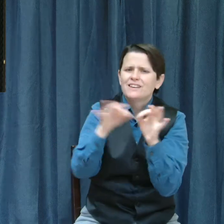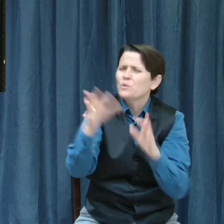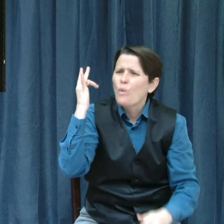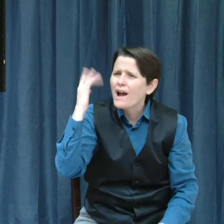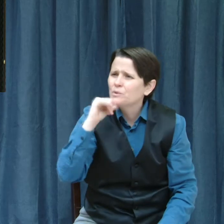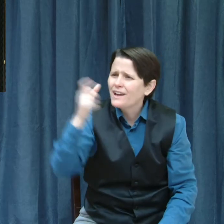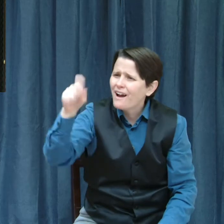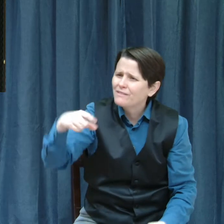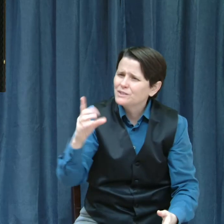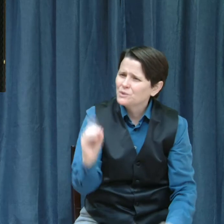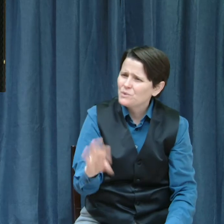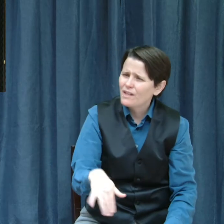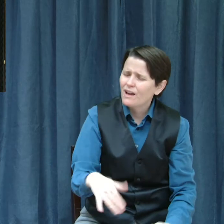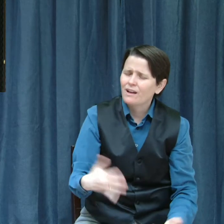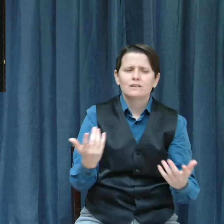inclusive statements, this is